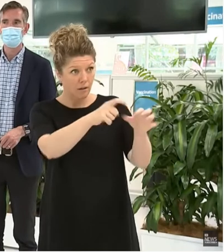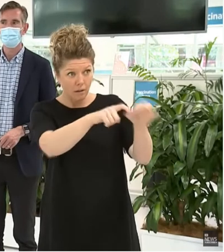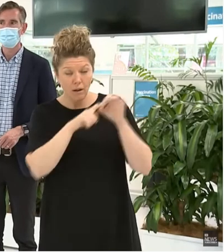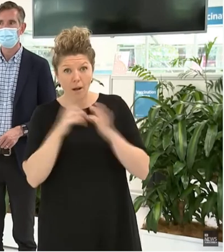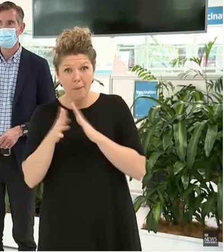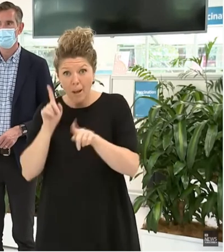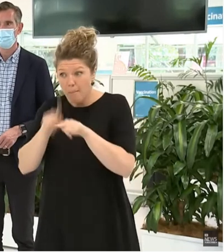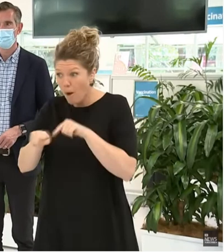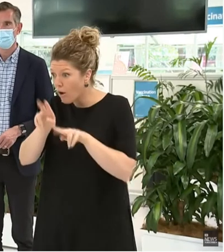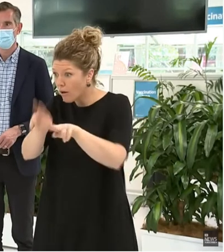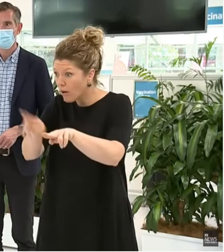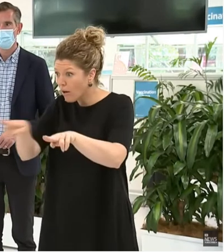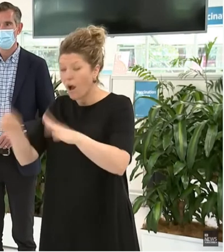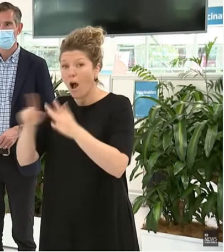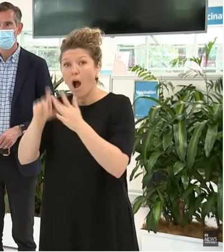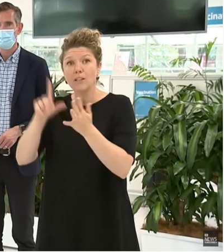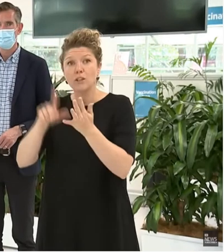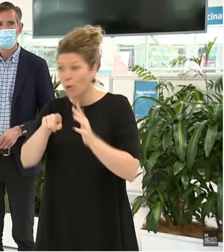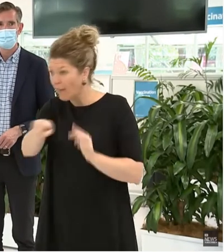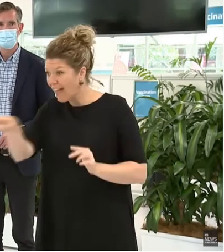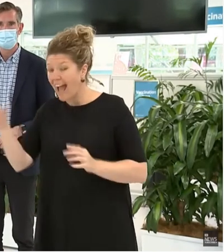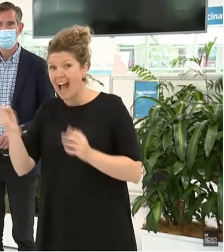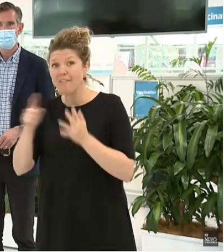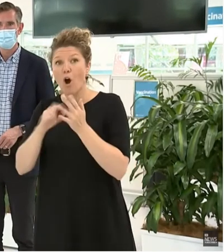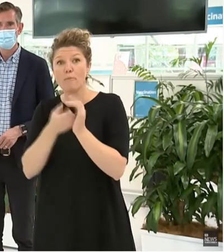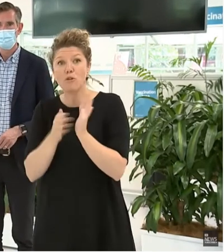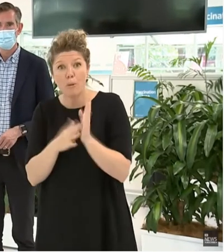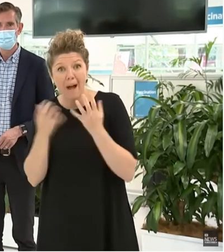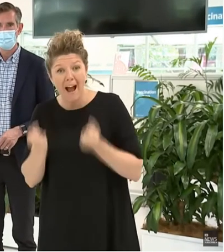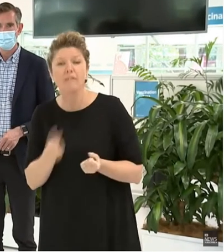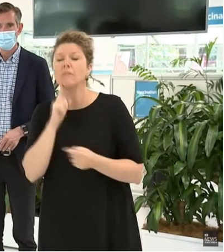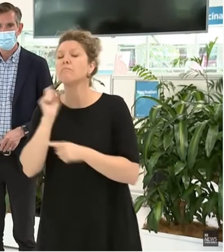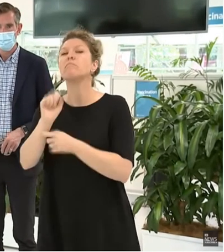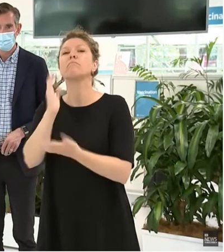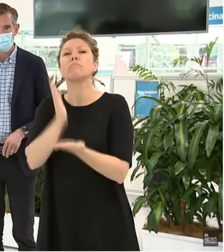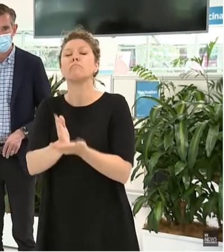then? I think that would reflect those figures, yes. That's it, thank